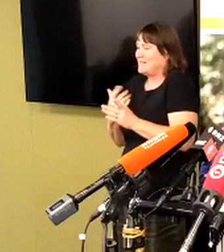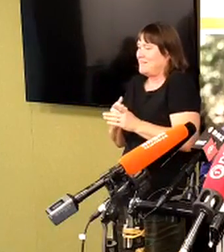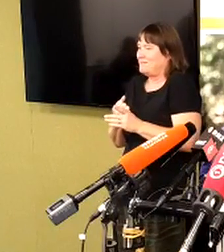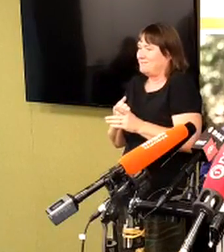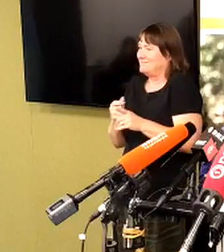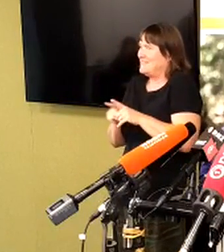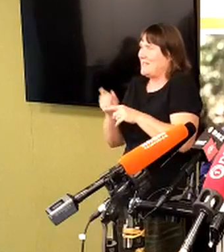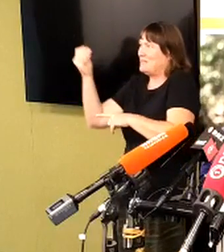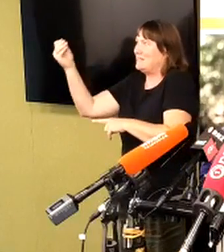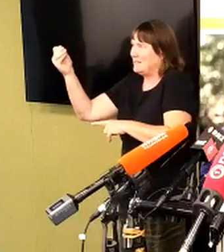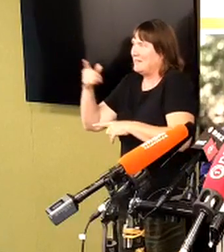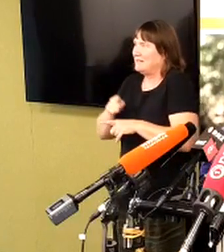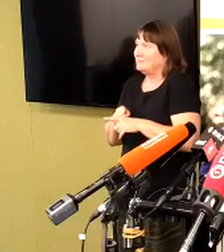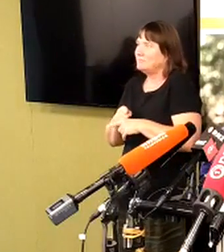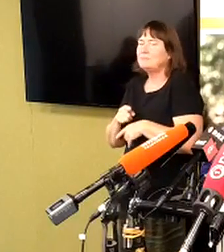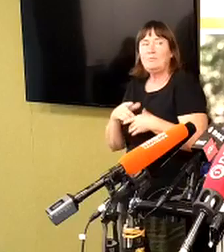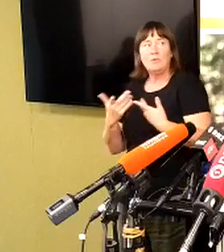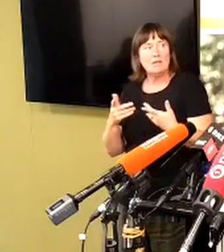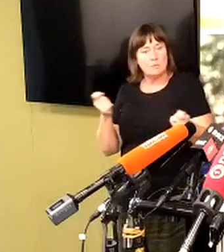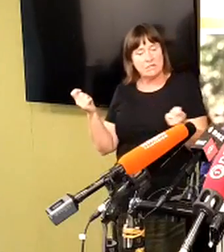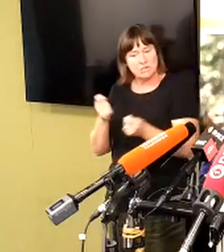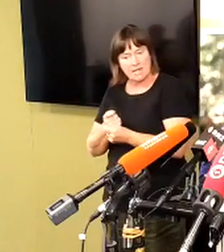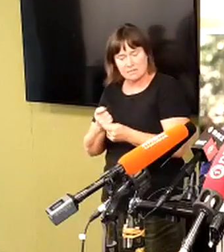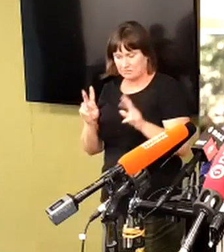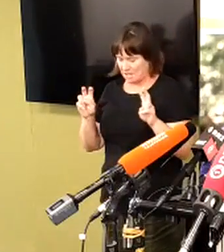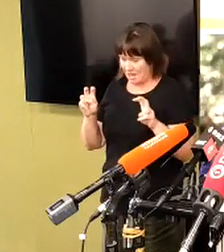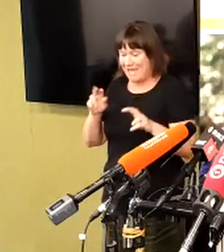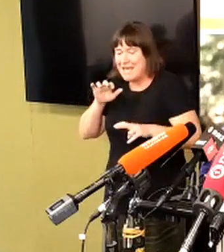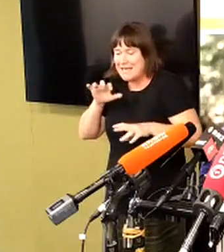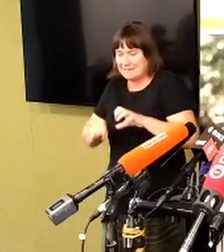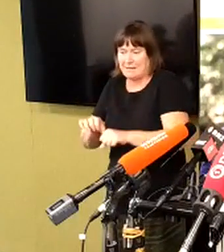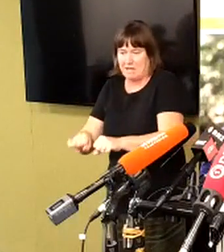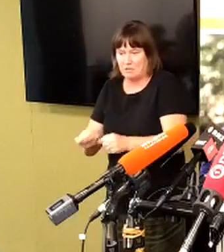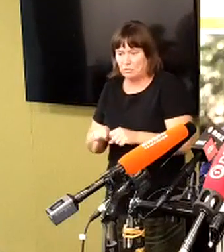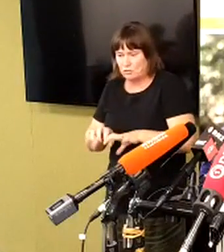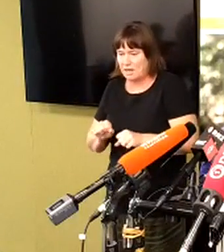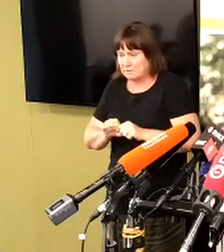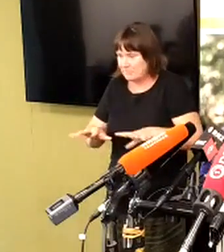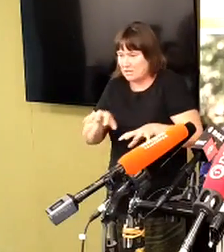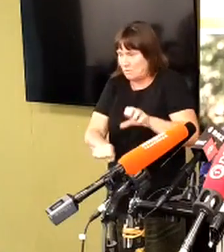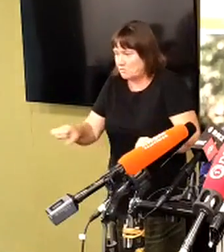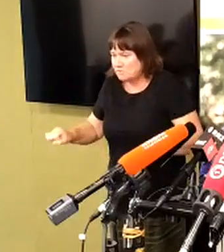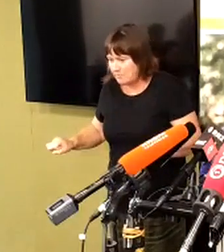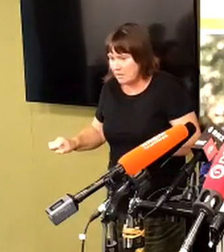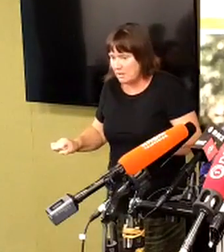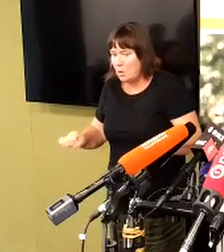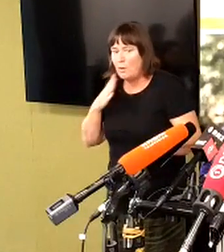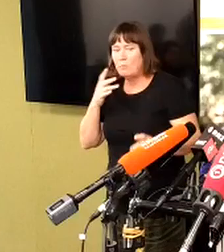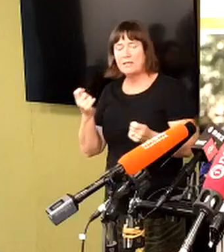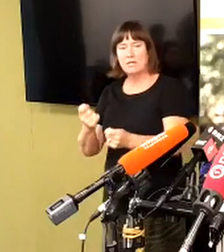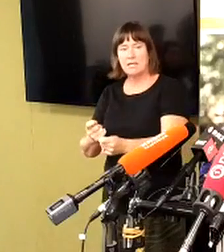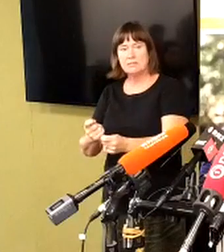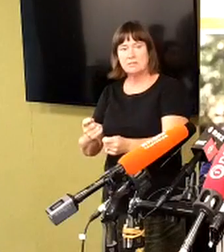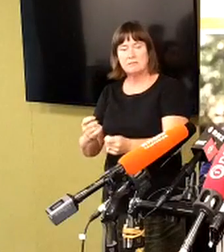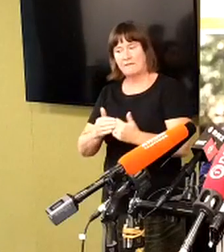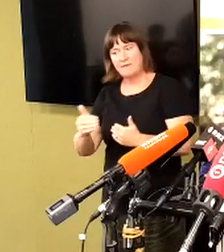the first place. When do we move from the stamp it out phase? At what point does it flick over into the next level up? Yes, so we're thinking about it quite differently because we